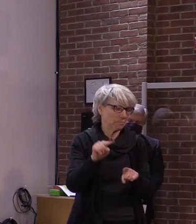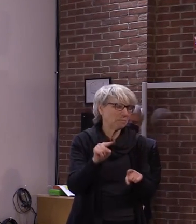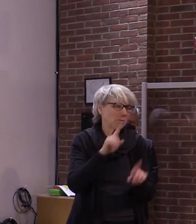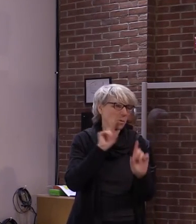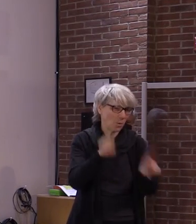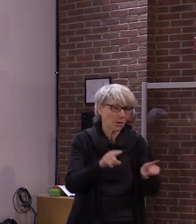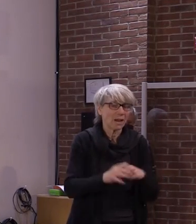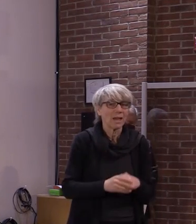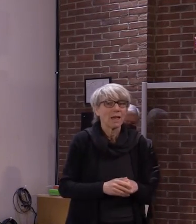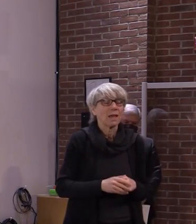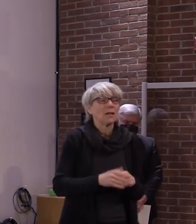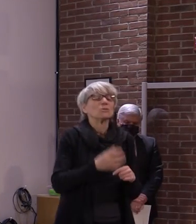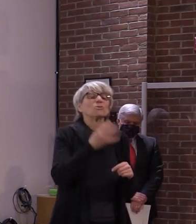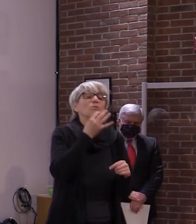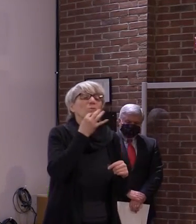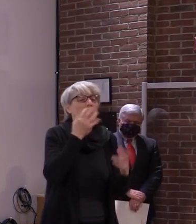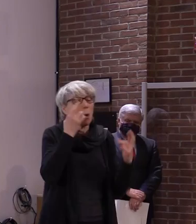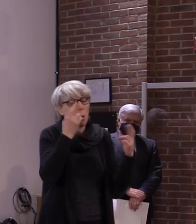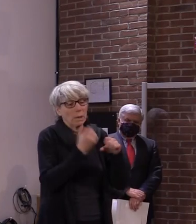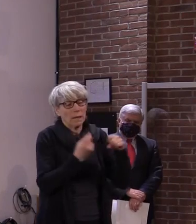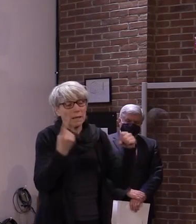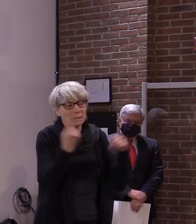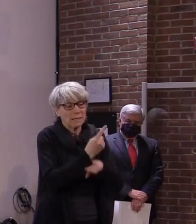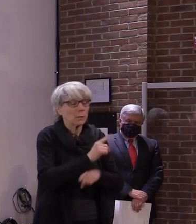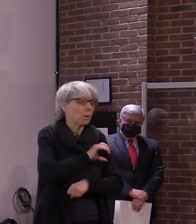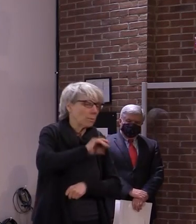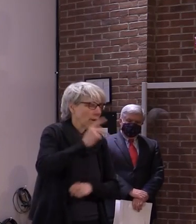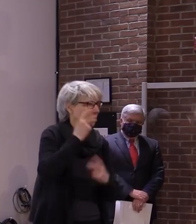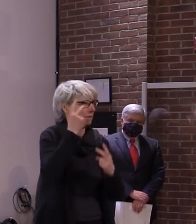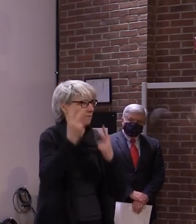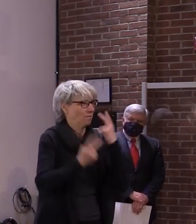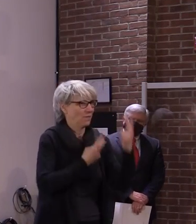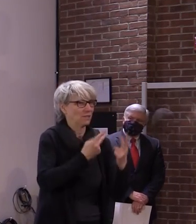will look forward to visiting again next year.